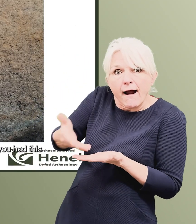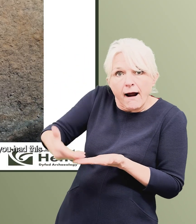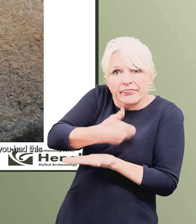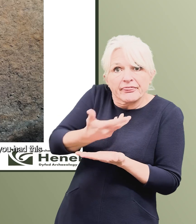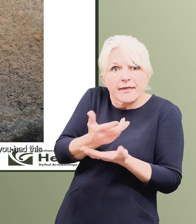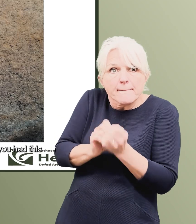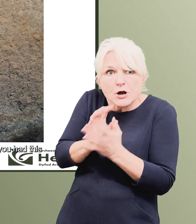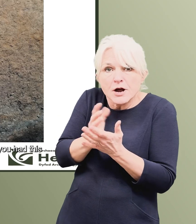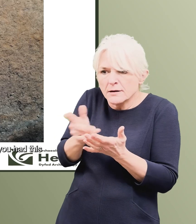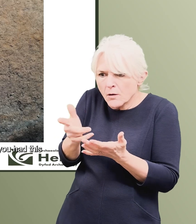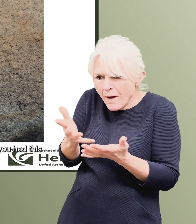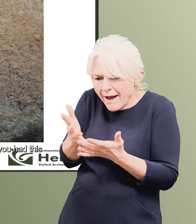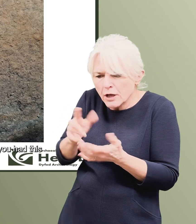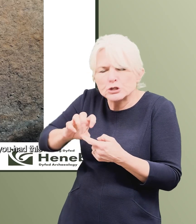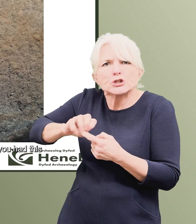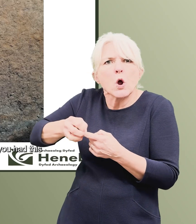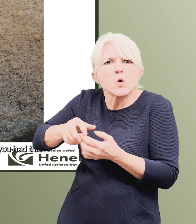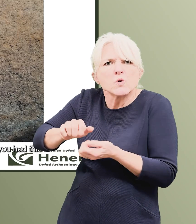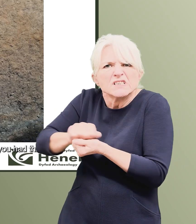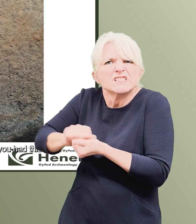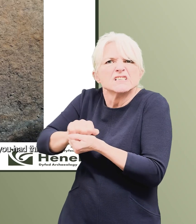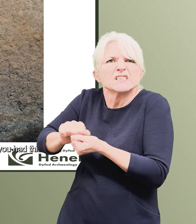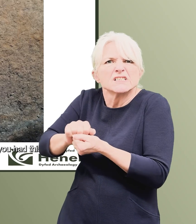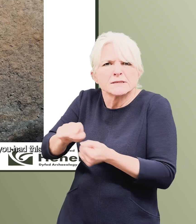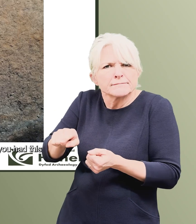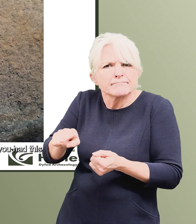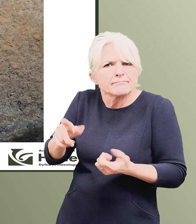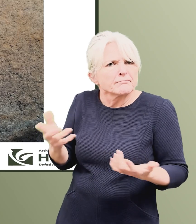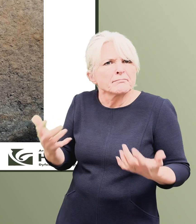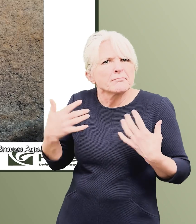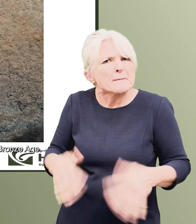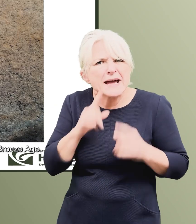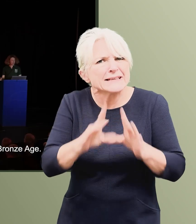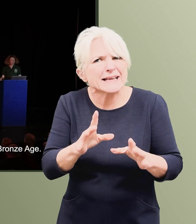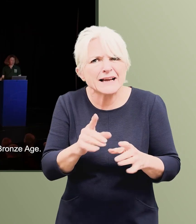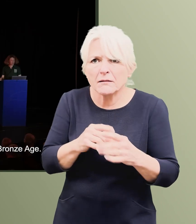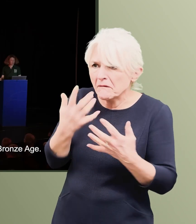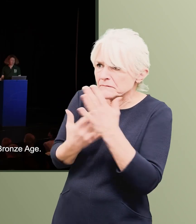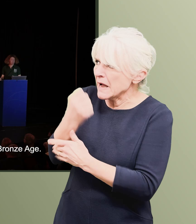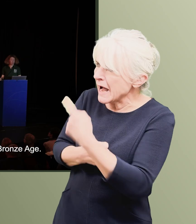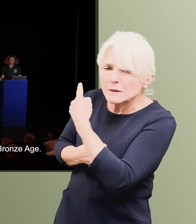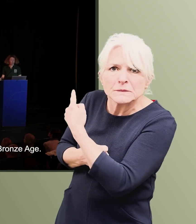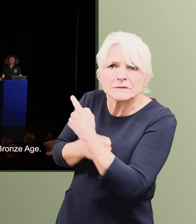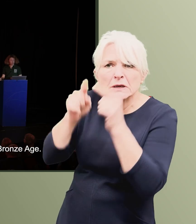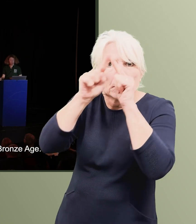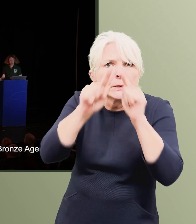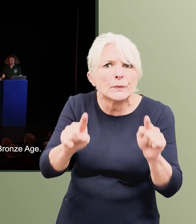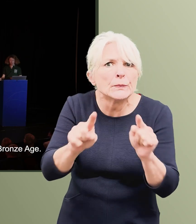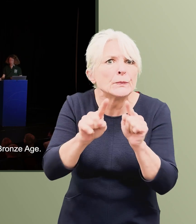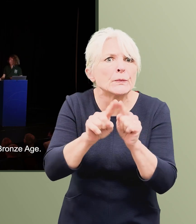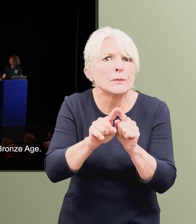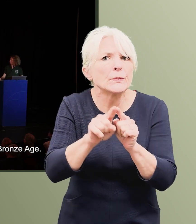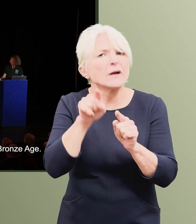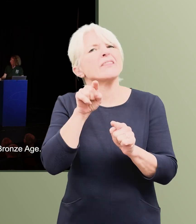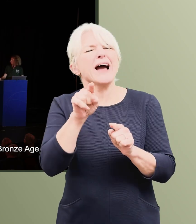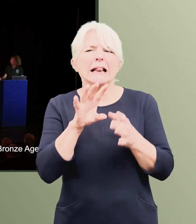one really, really exceptional is with it, we had this amazing lozenge-shaped stone. The lozenge is a motif that we do see a